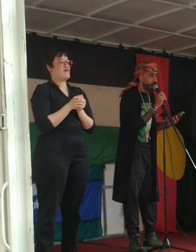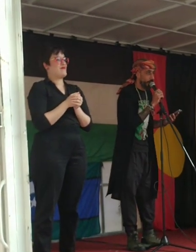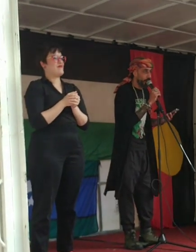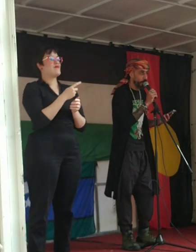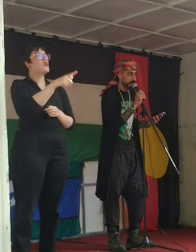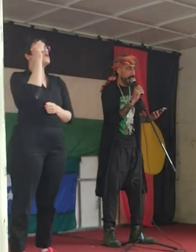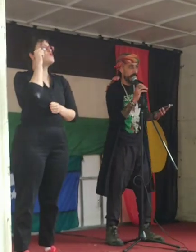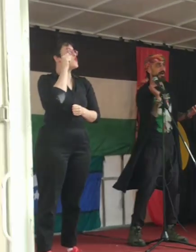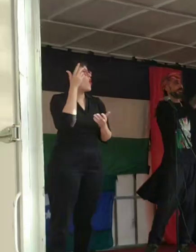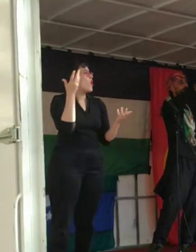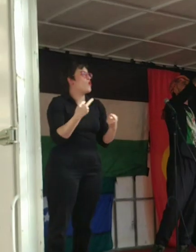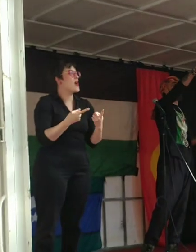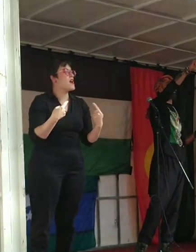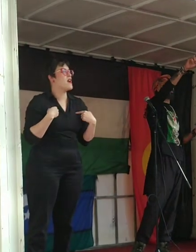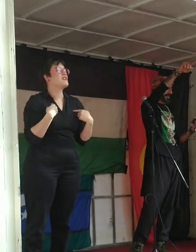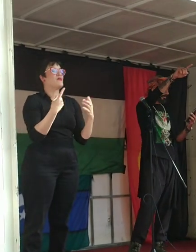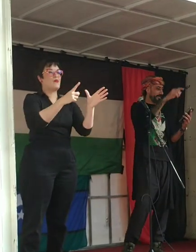You should know who we are.